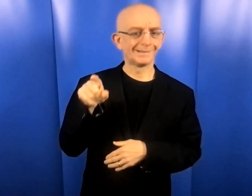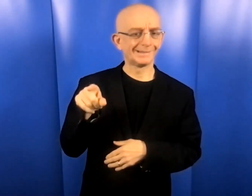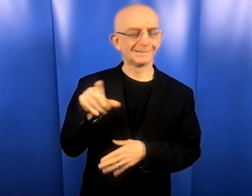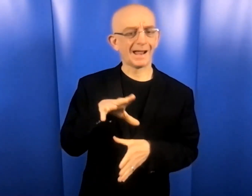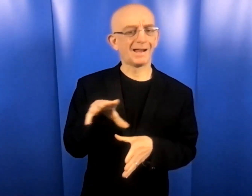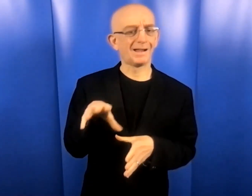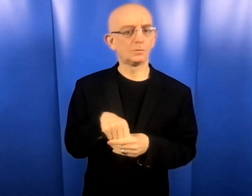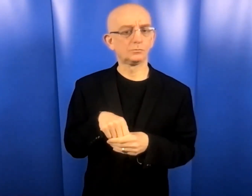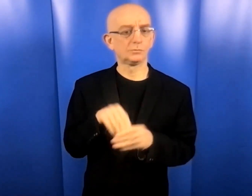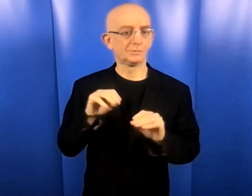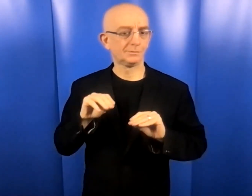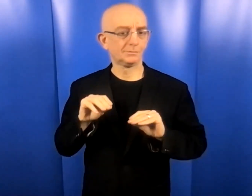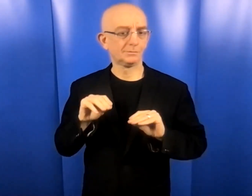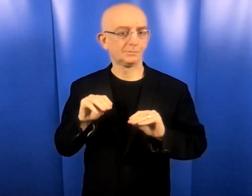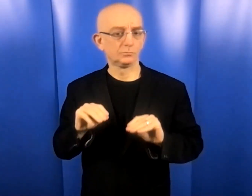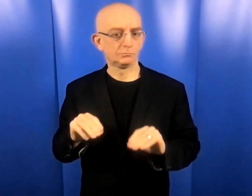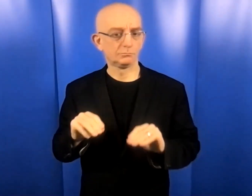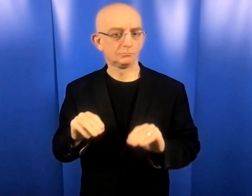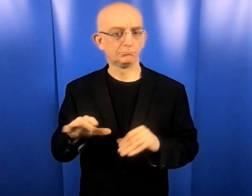Yes, I think